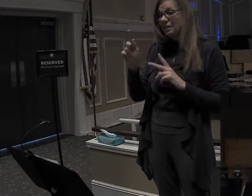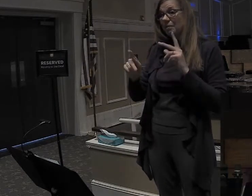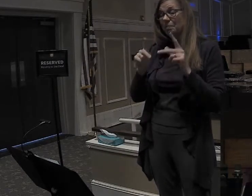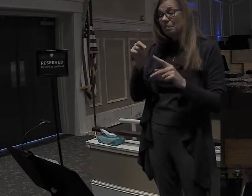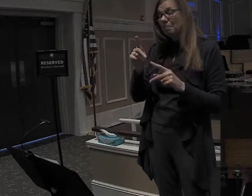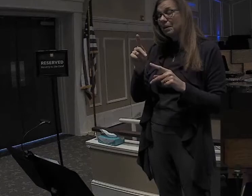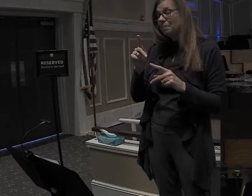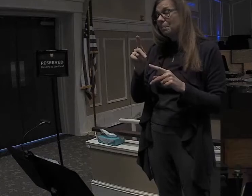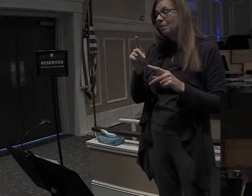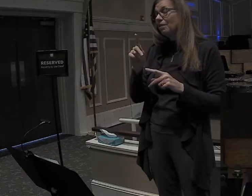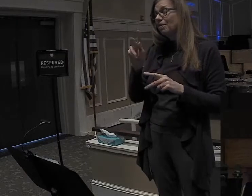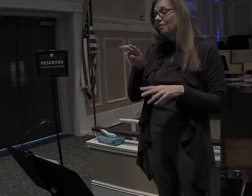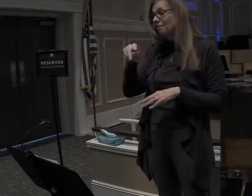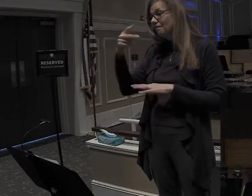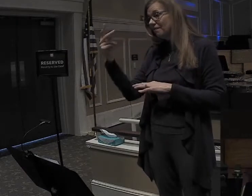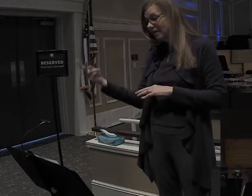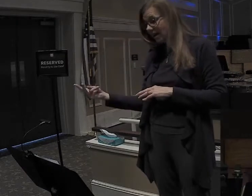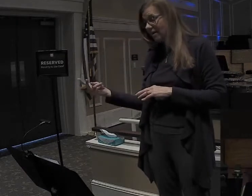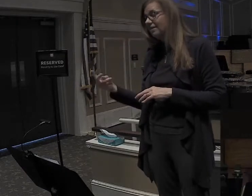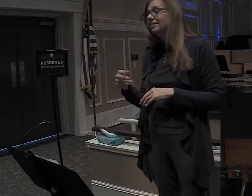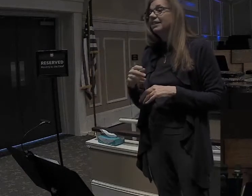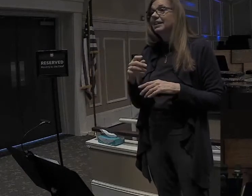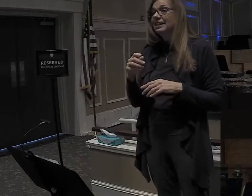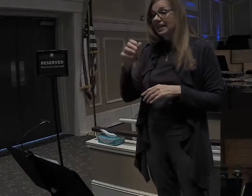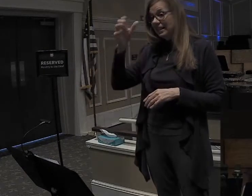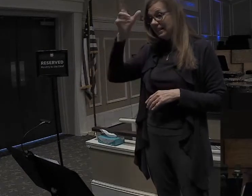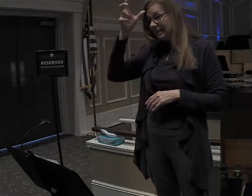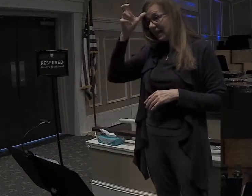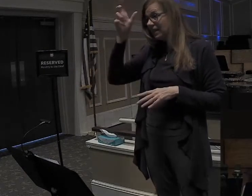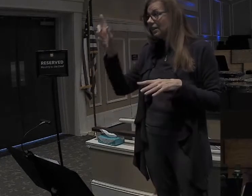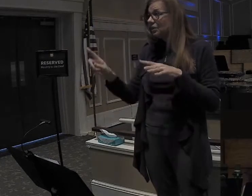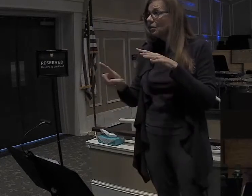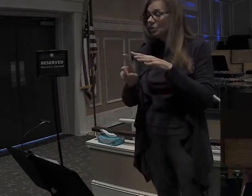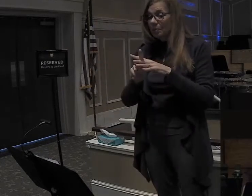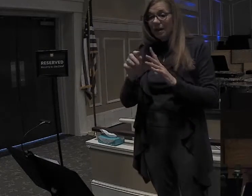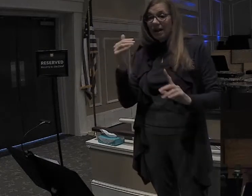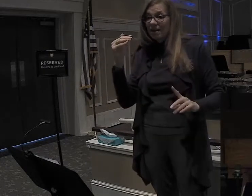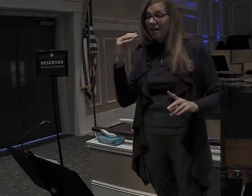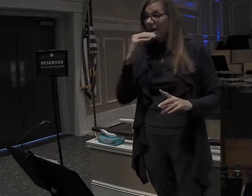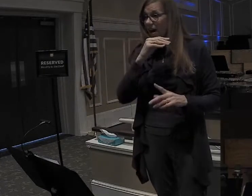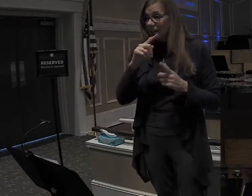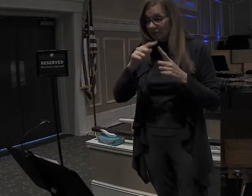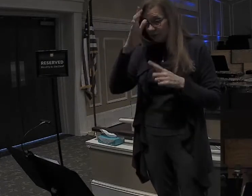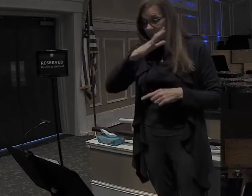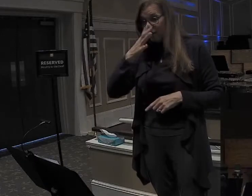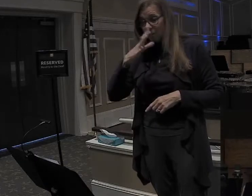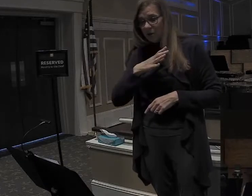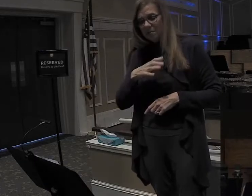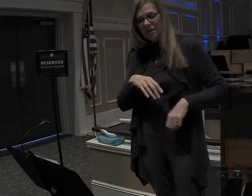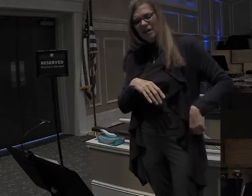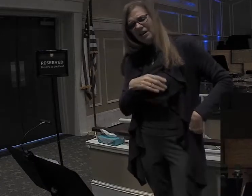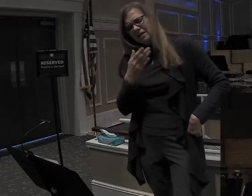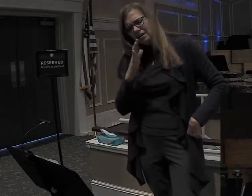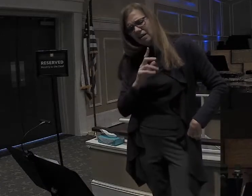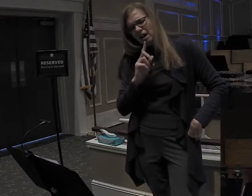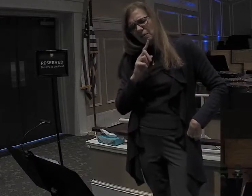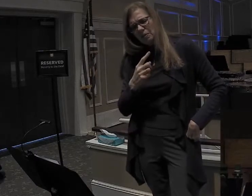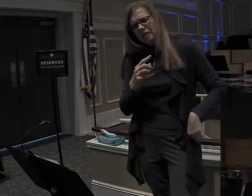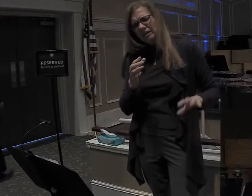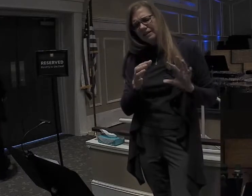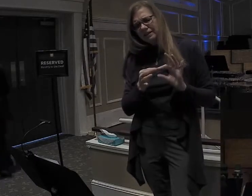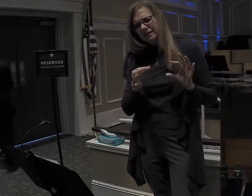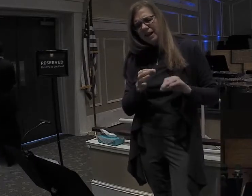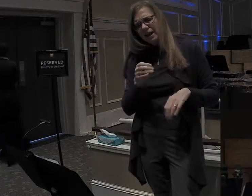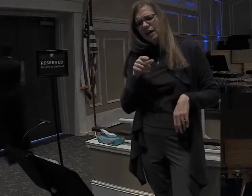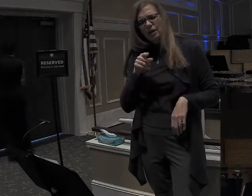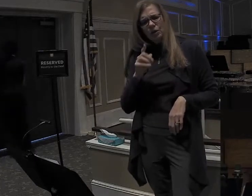Satan enters into the scene and he lies to the man and the woman. Did God really say, you shall